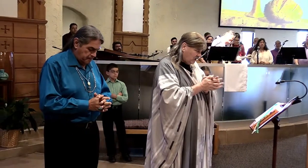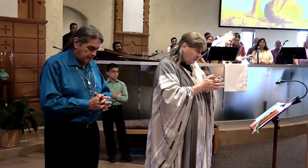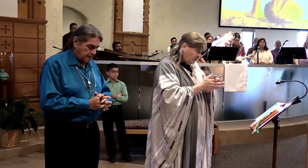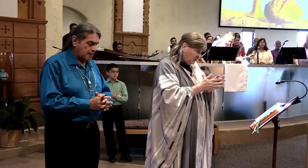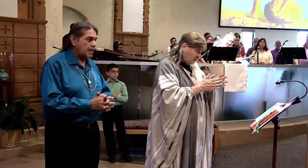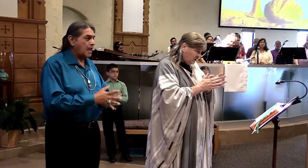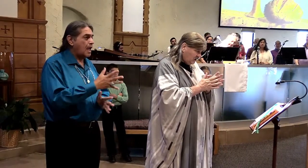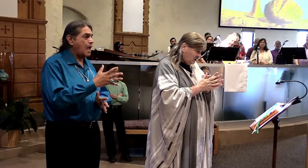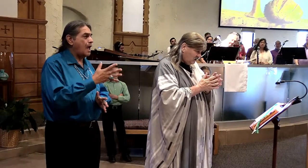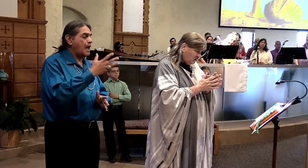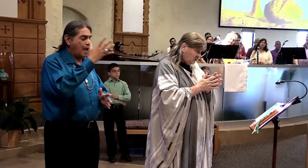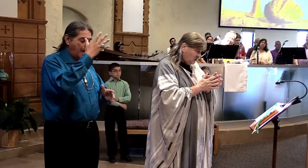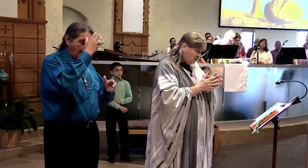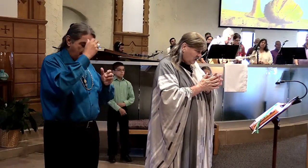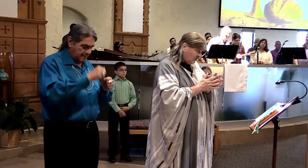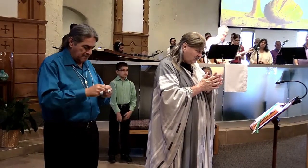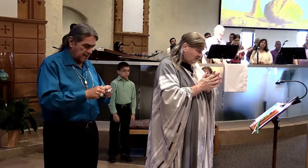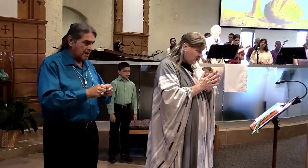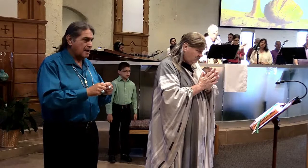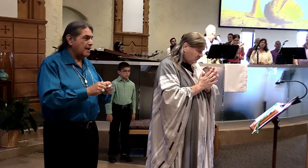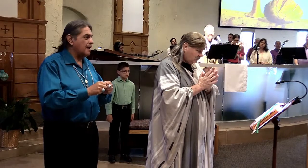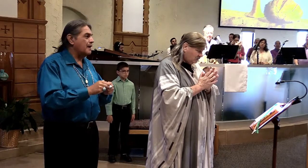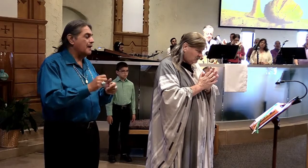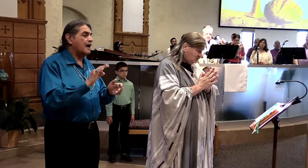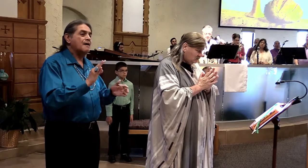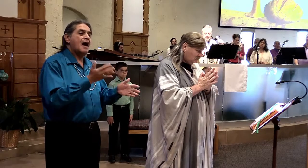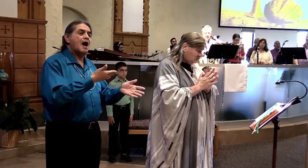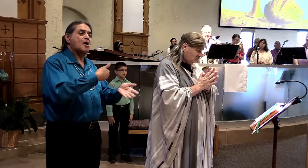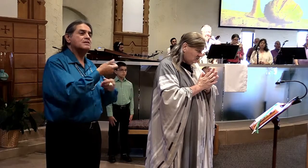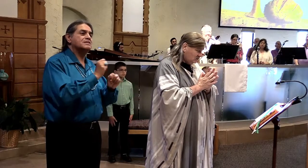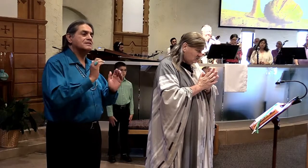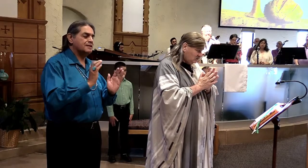In memory of our Savior,